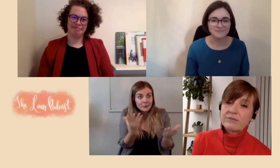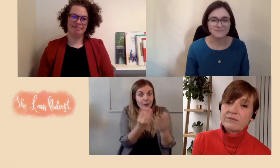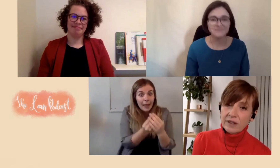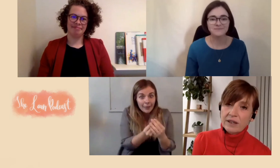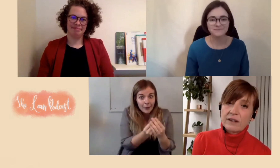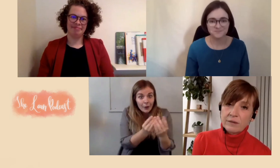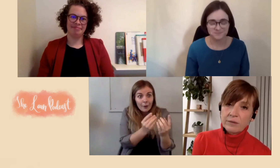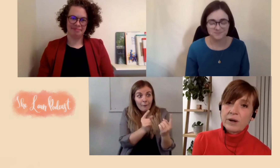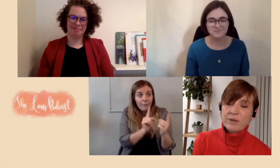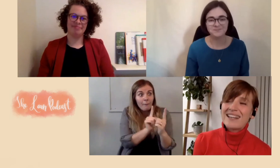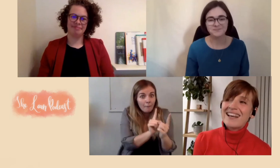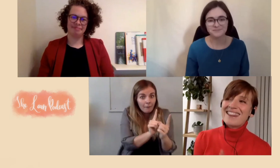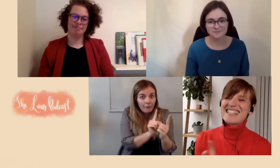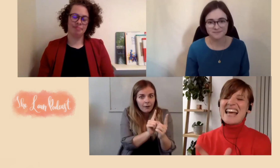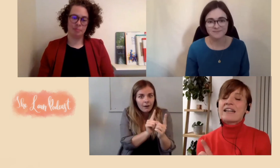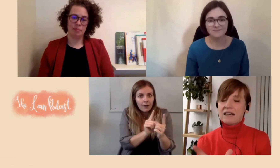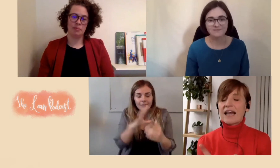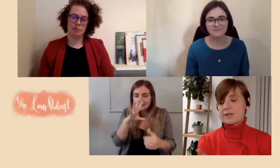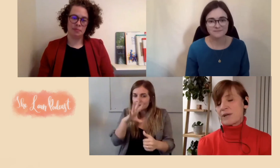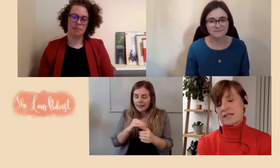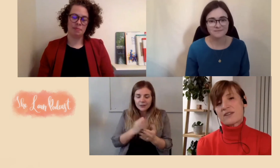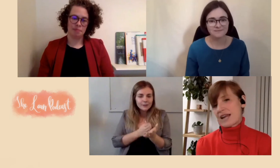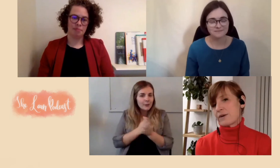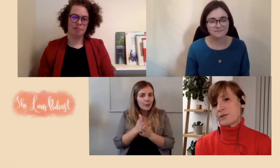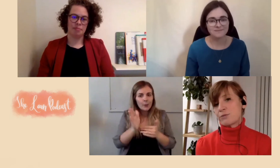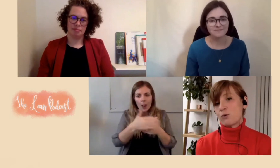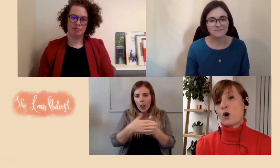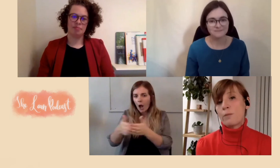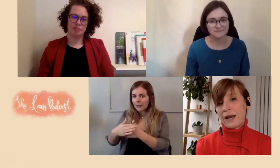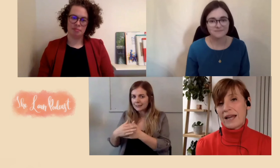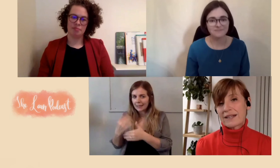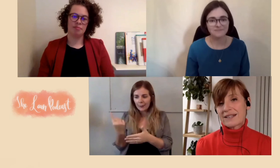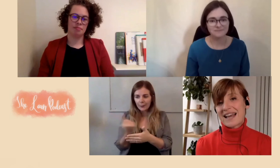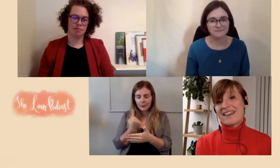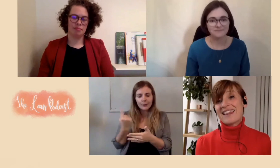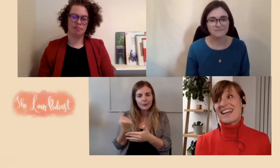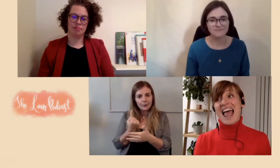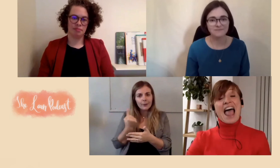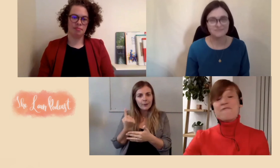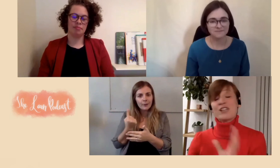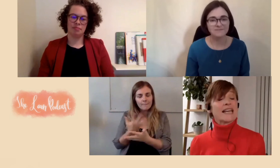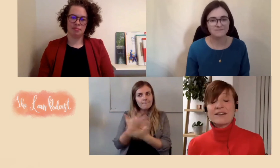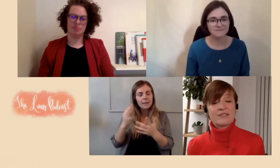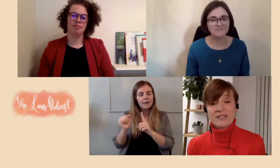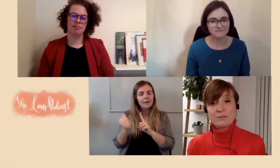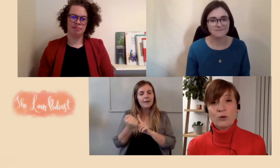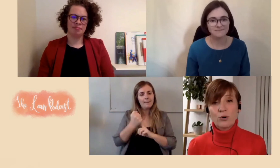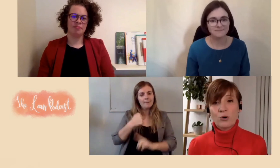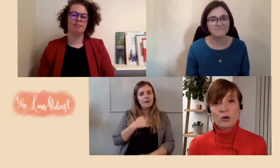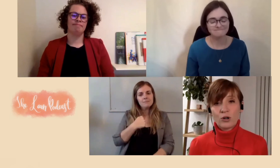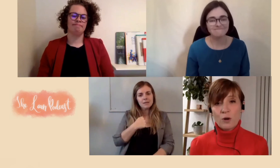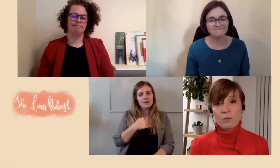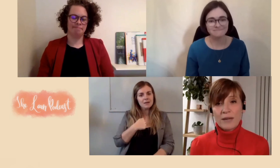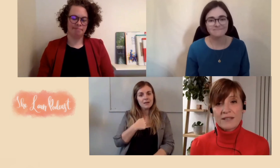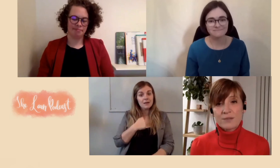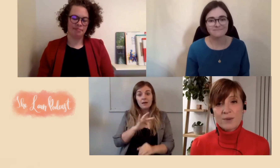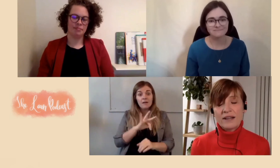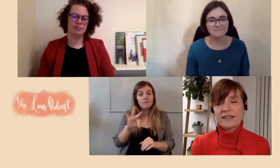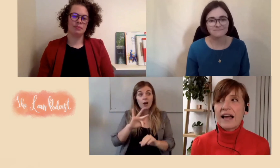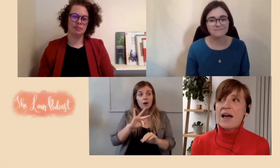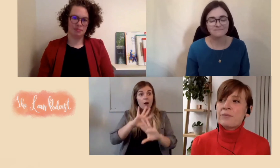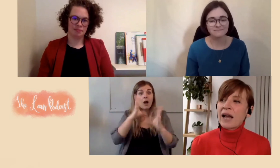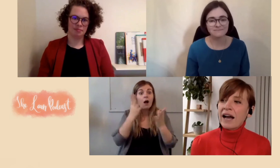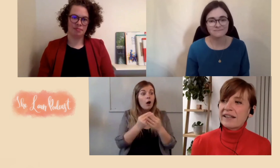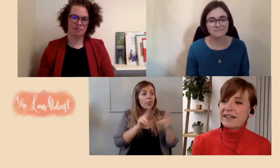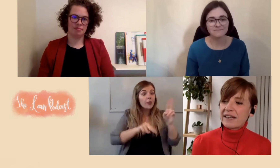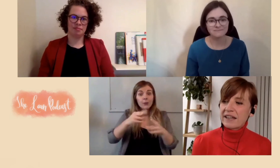a massive impact on me. Out of everything, and I think a lot of people are the same. What I missed was that connection with other people, that